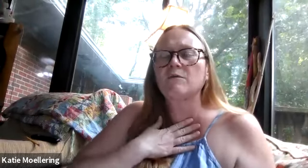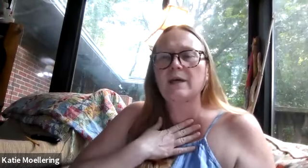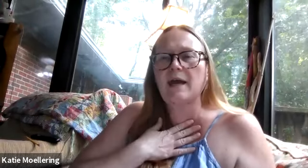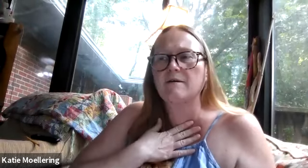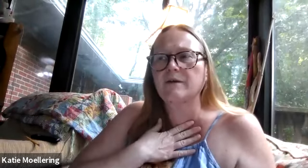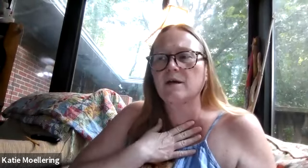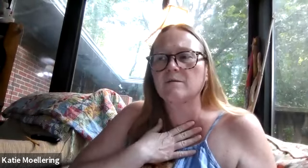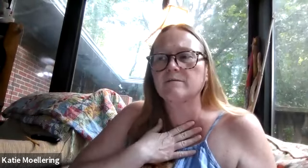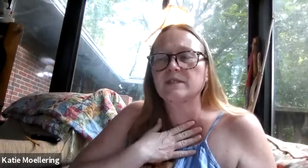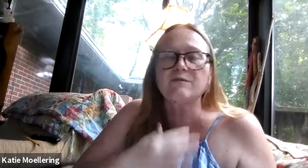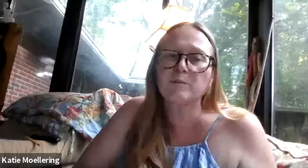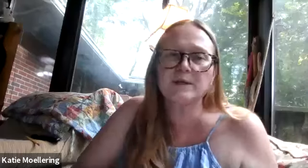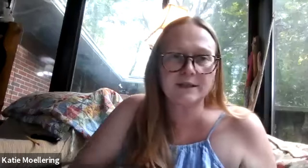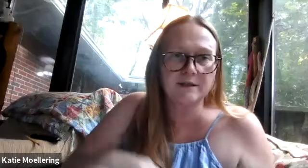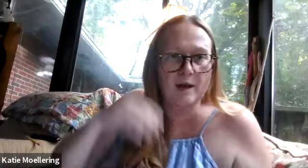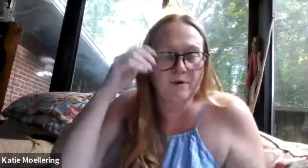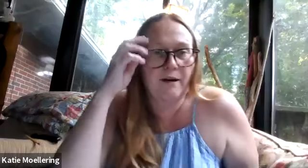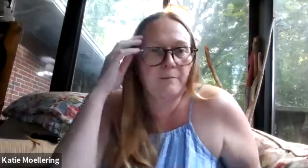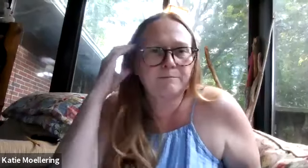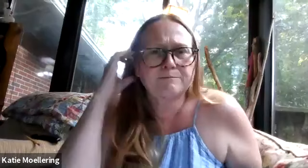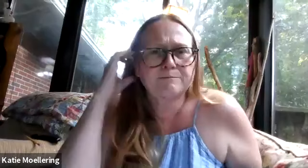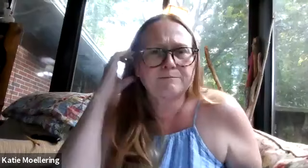we have several books at the library